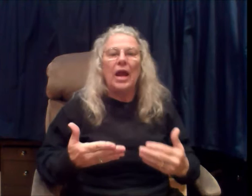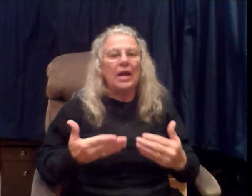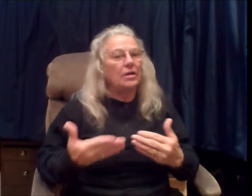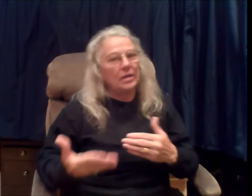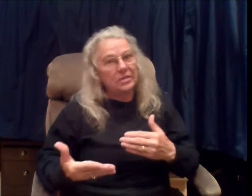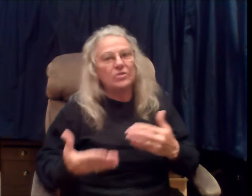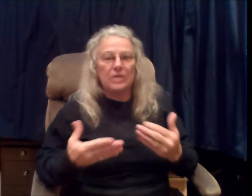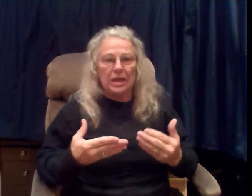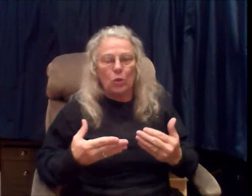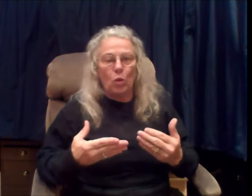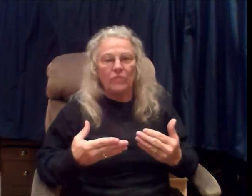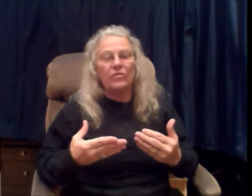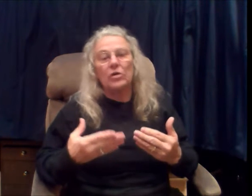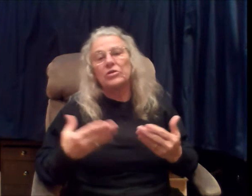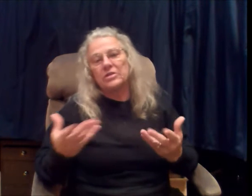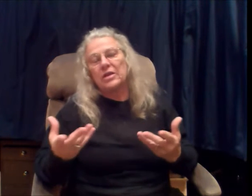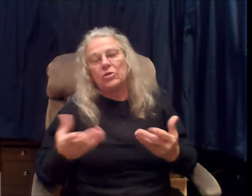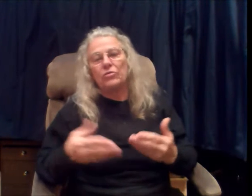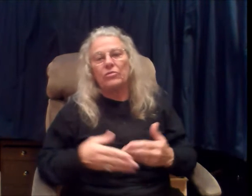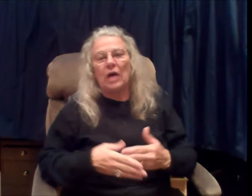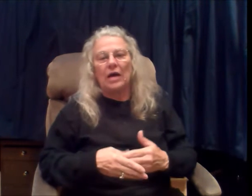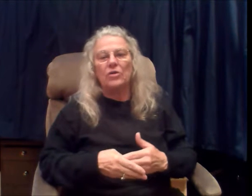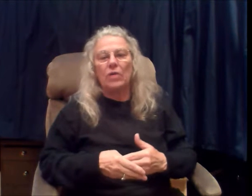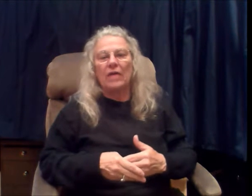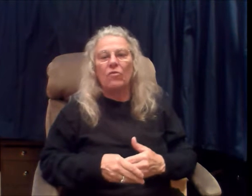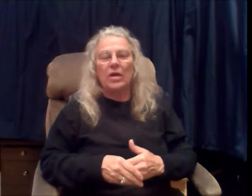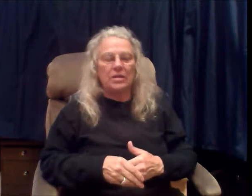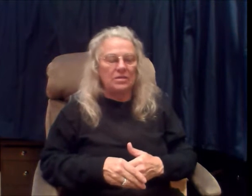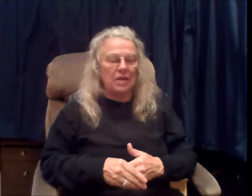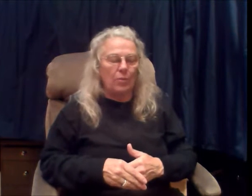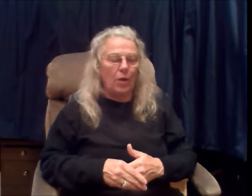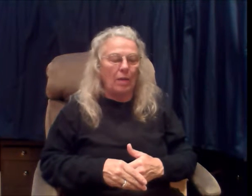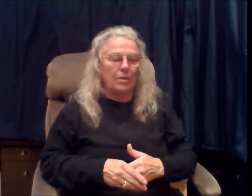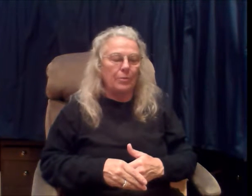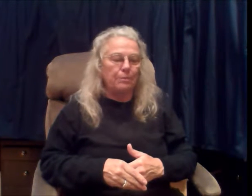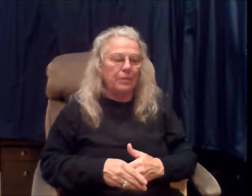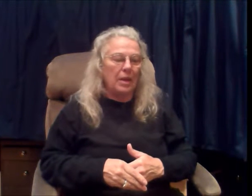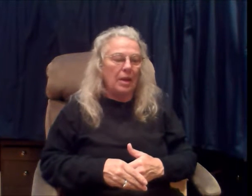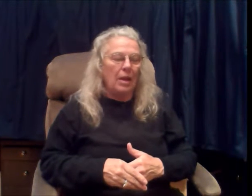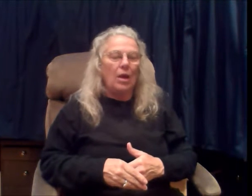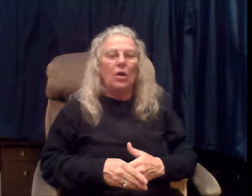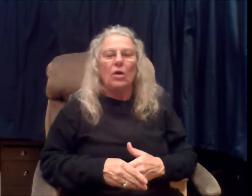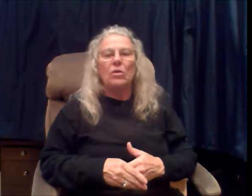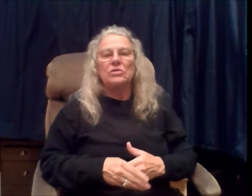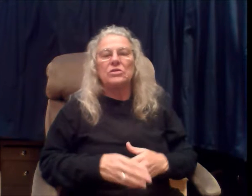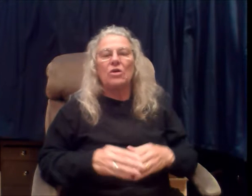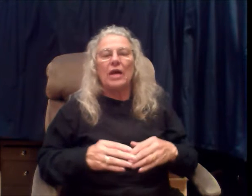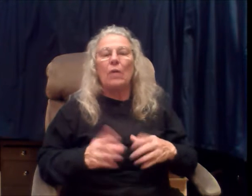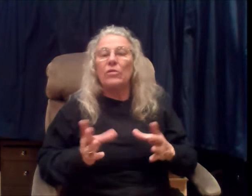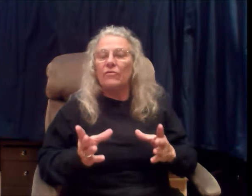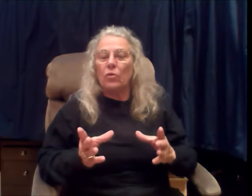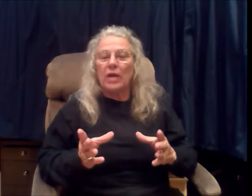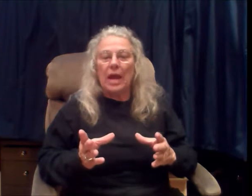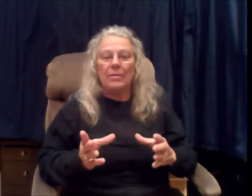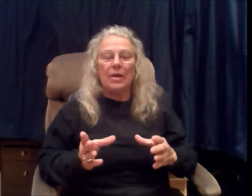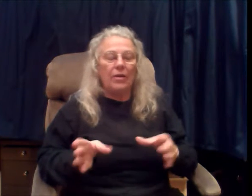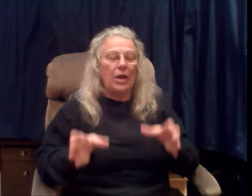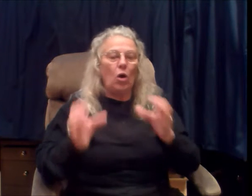and unless they're singing one verse, then you don't have quite the same problem. Start out with the vocabulary